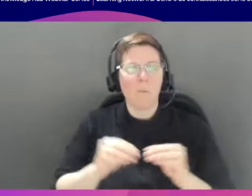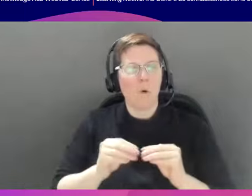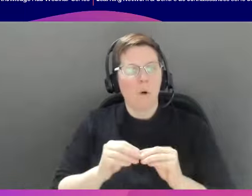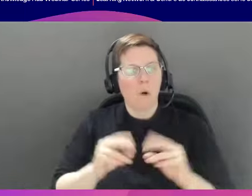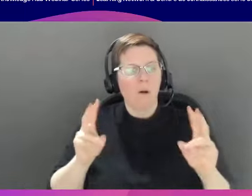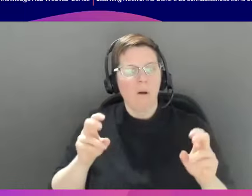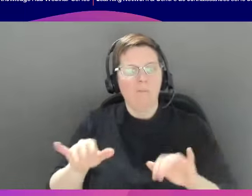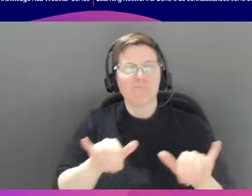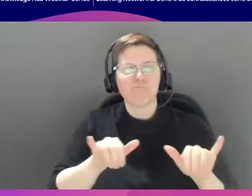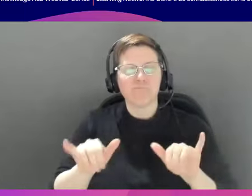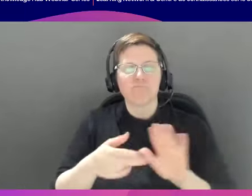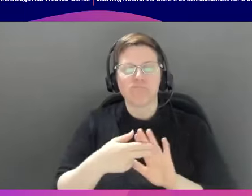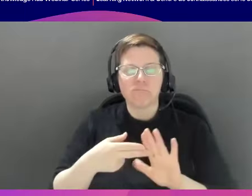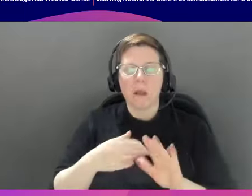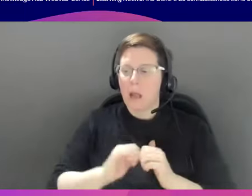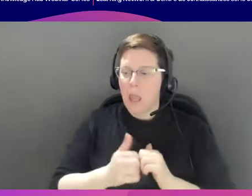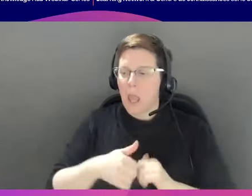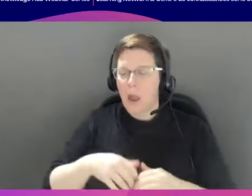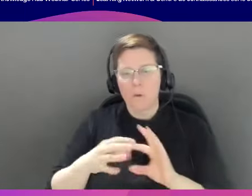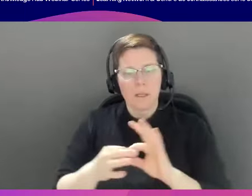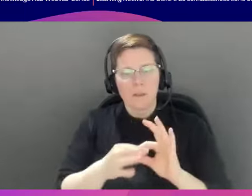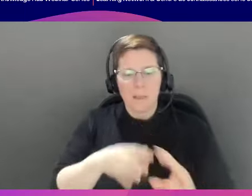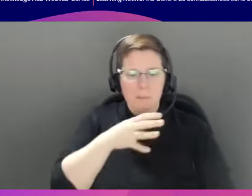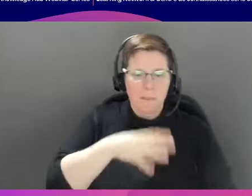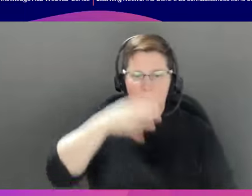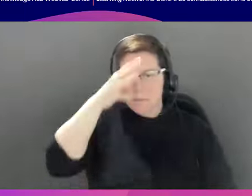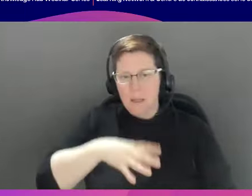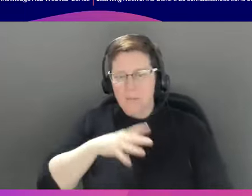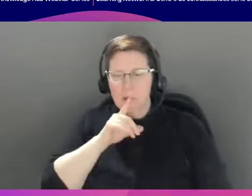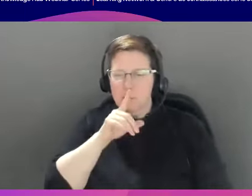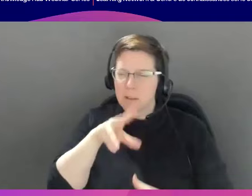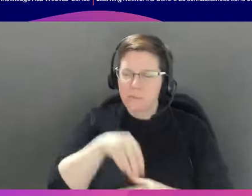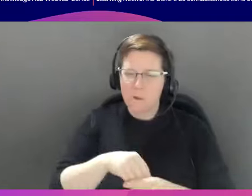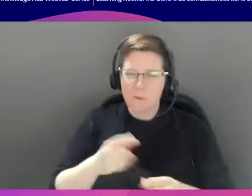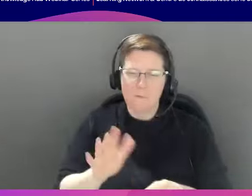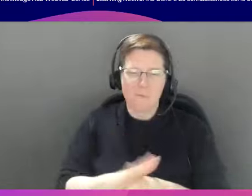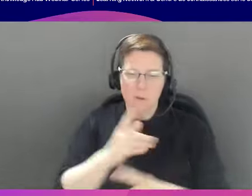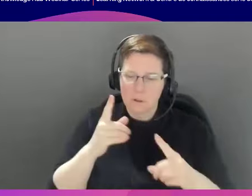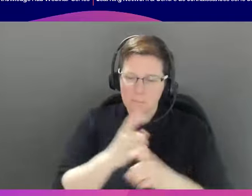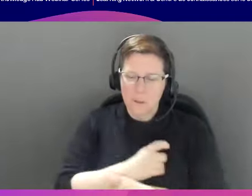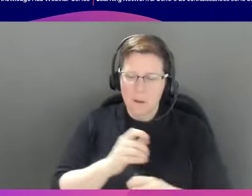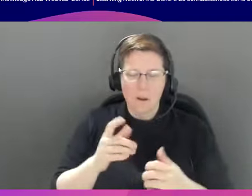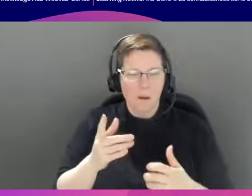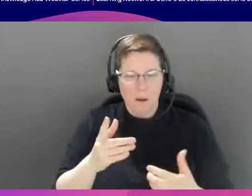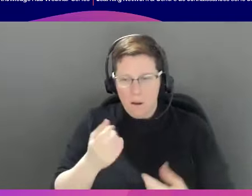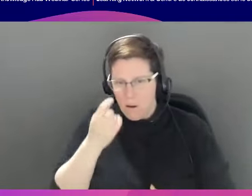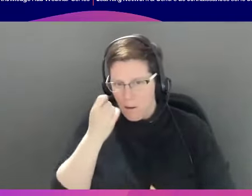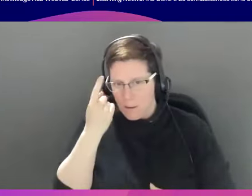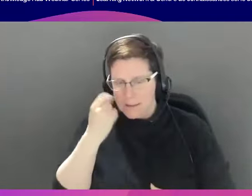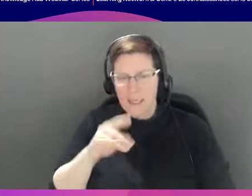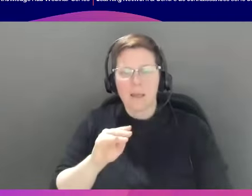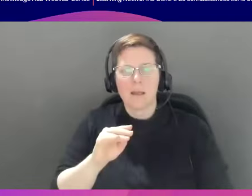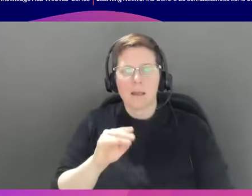around the relationship between men and women that don't fully involve the dynamic and complex nature of misogyny within the worldview